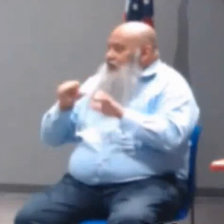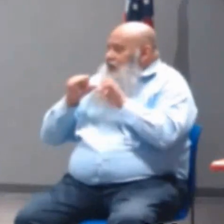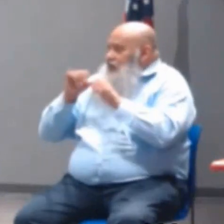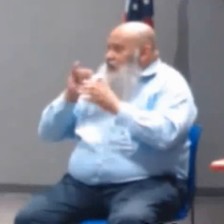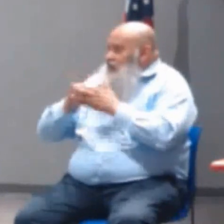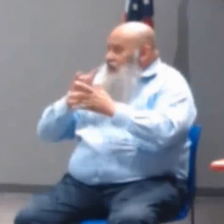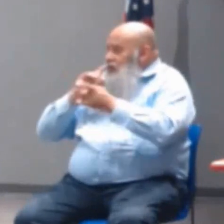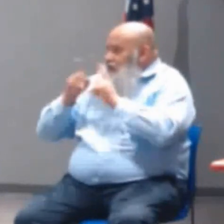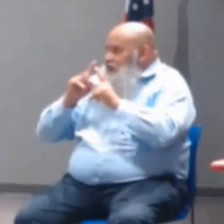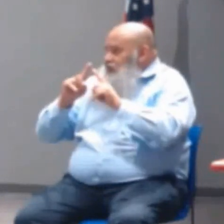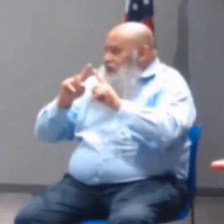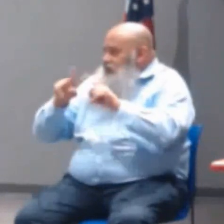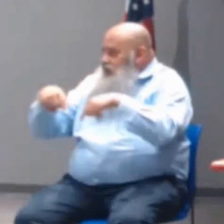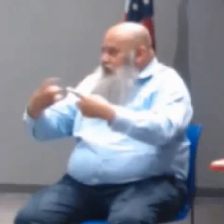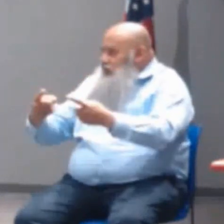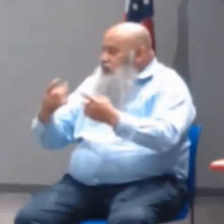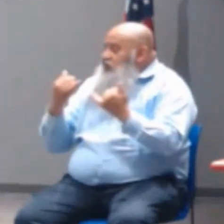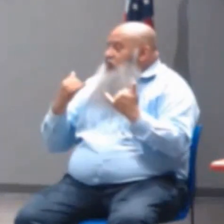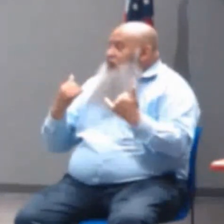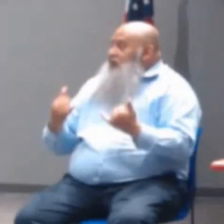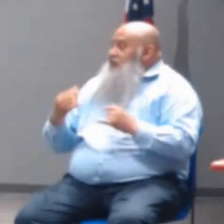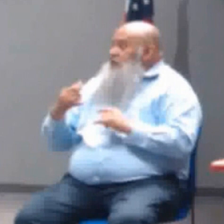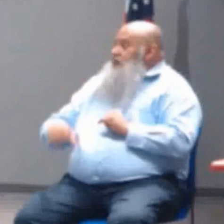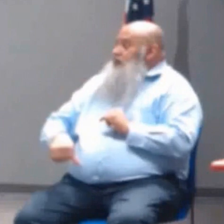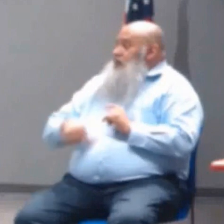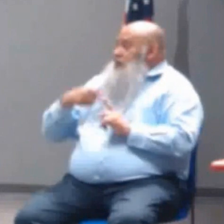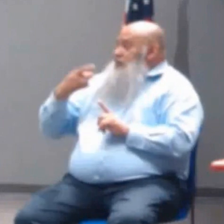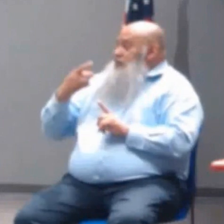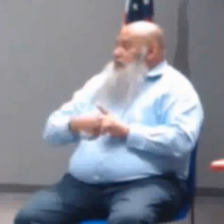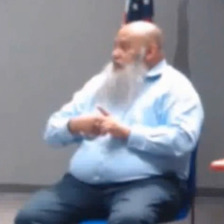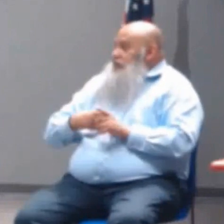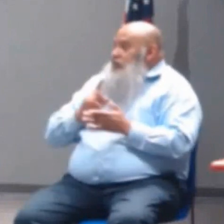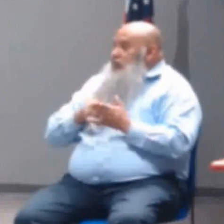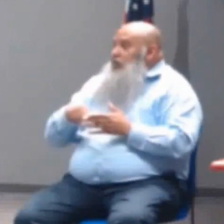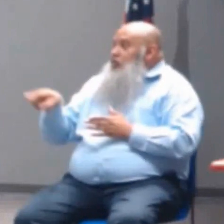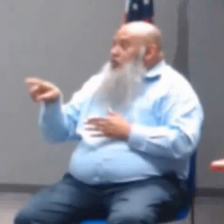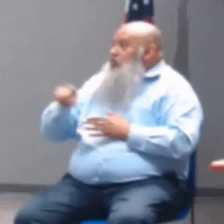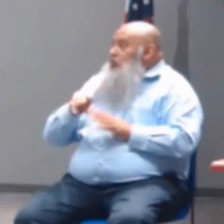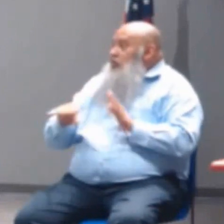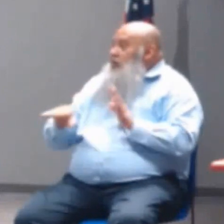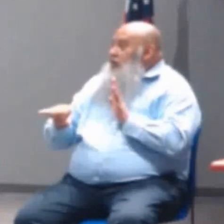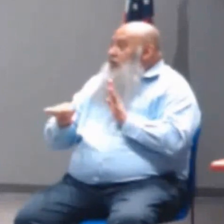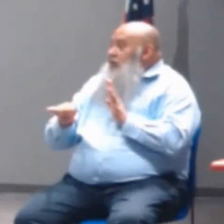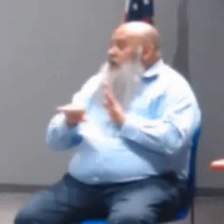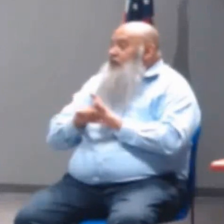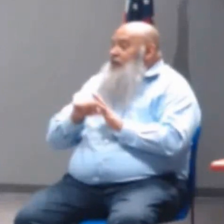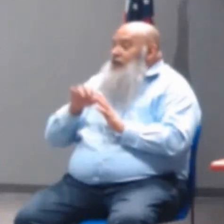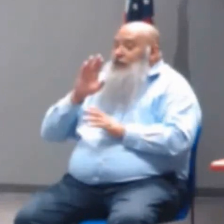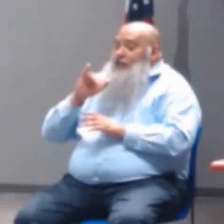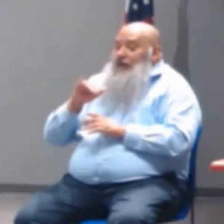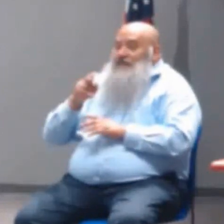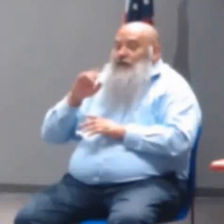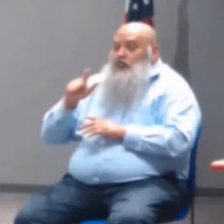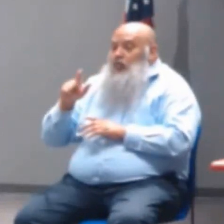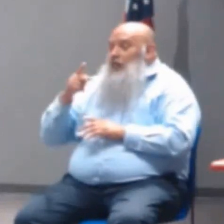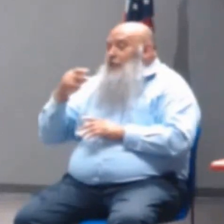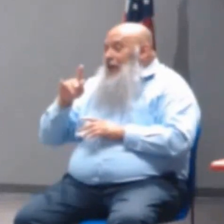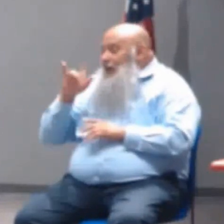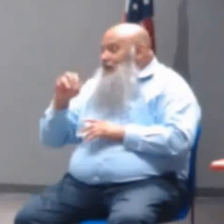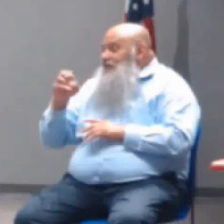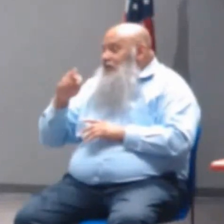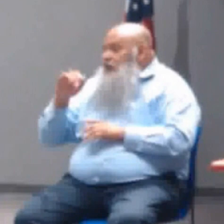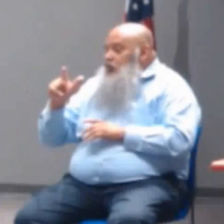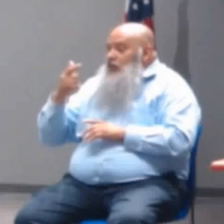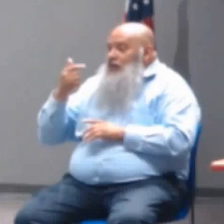going. So this Pride Month, whether you identify as bisexual, polysexual,